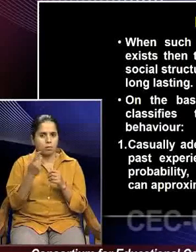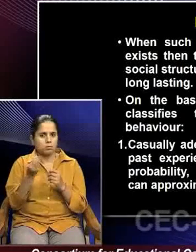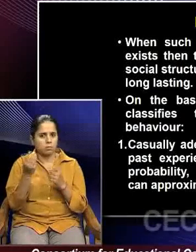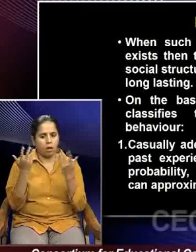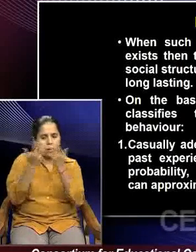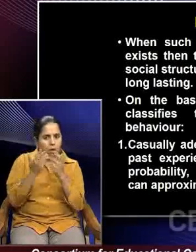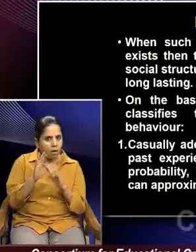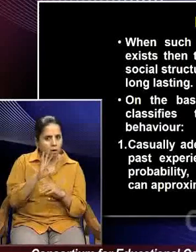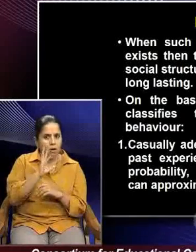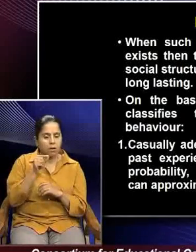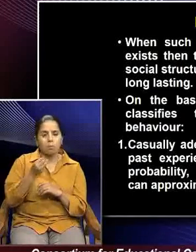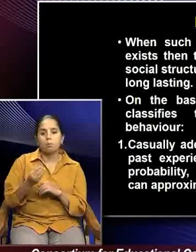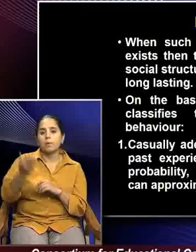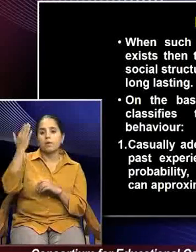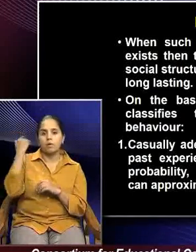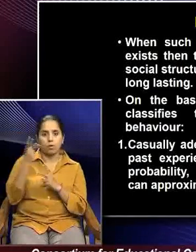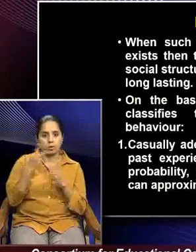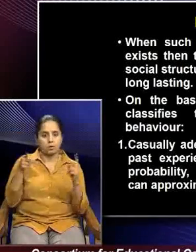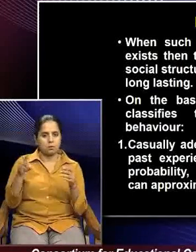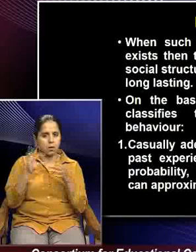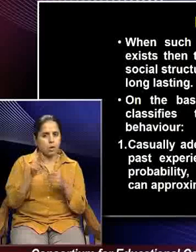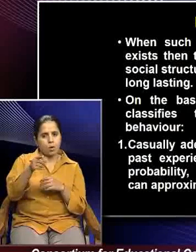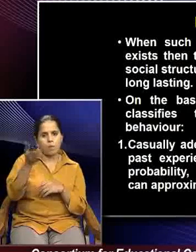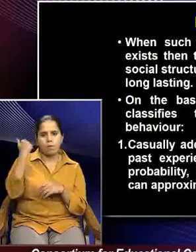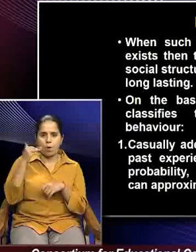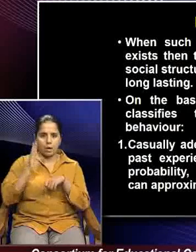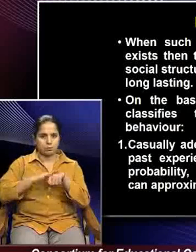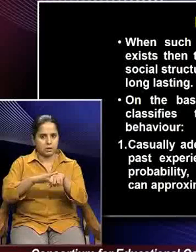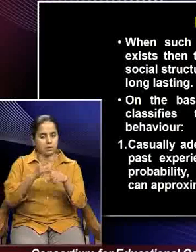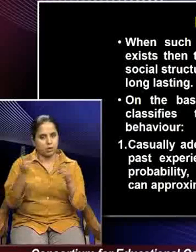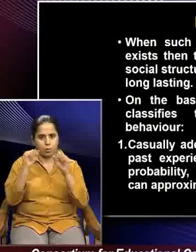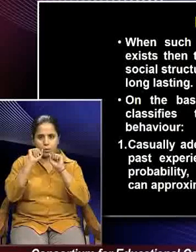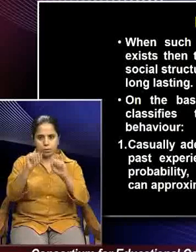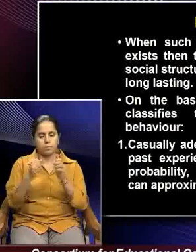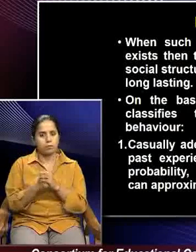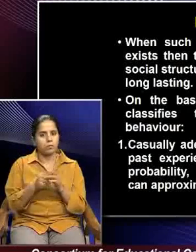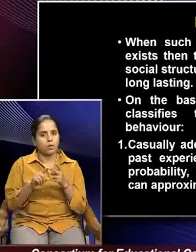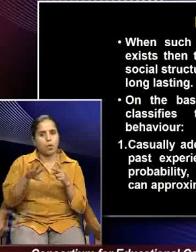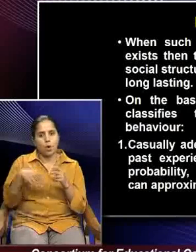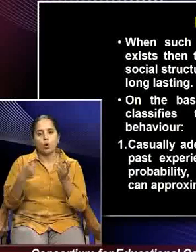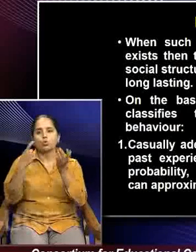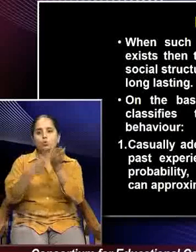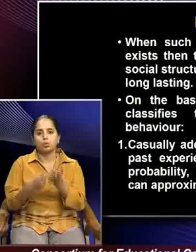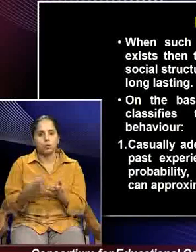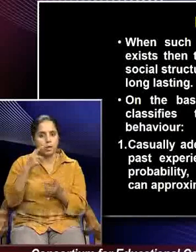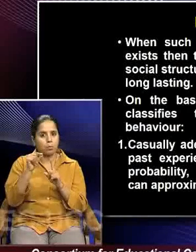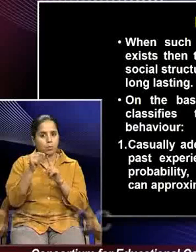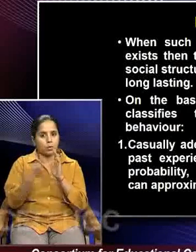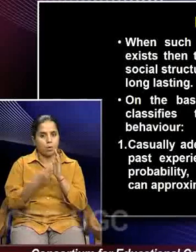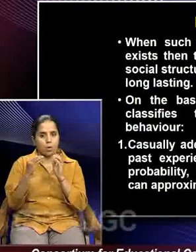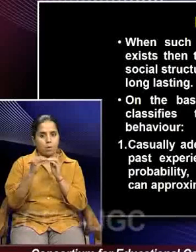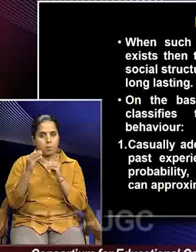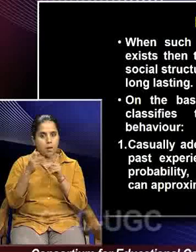means that in the past or based on your past experience or on the rules of probability,